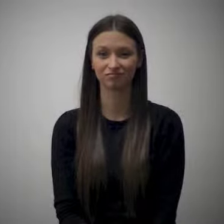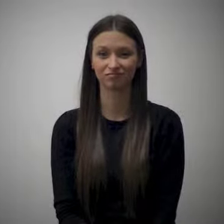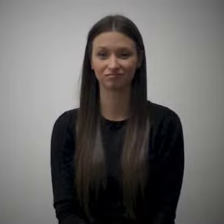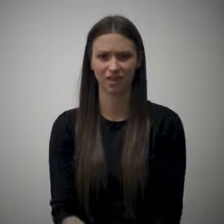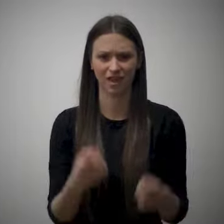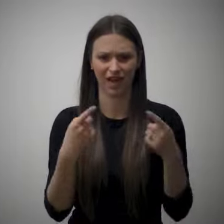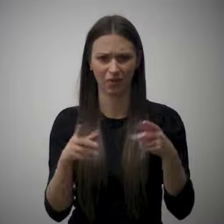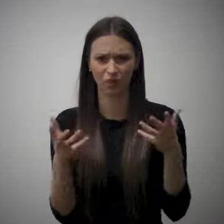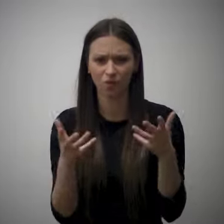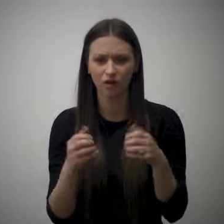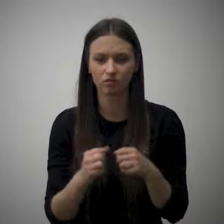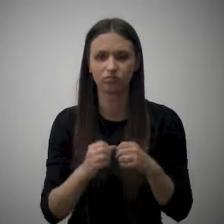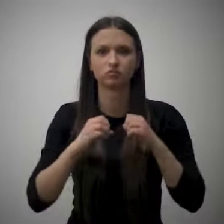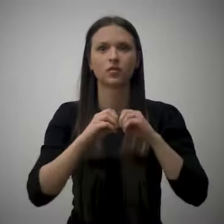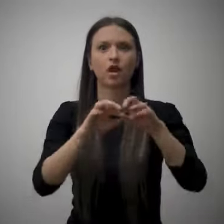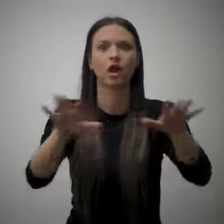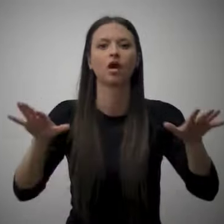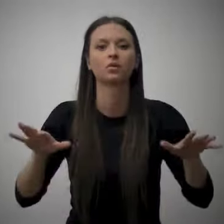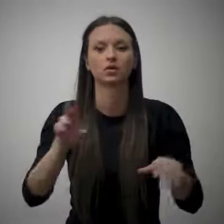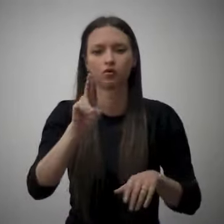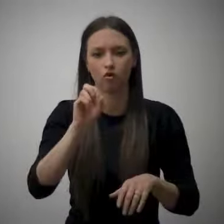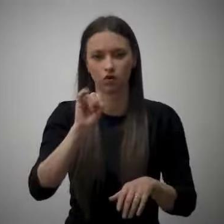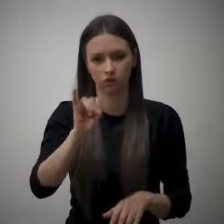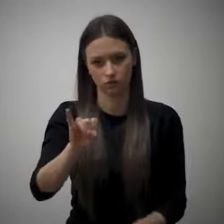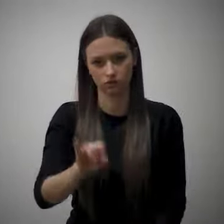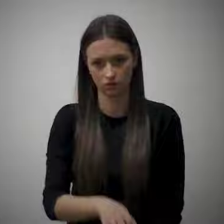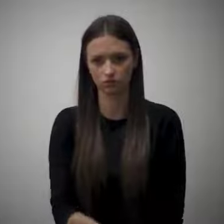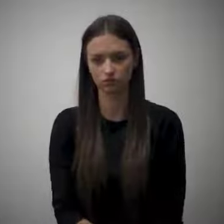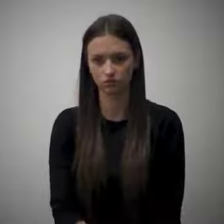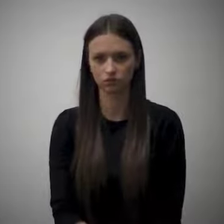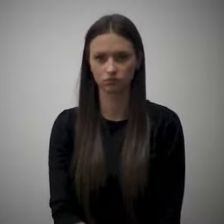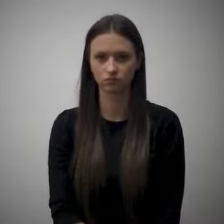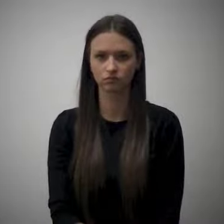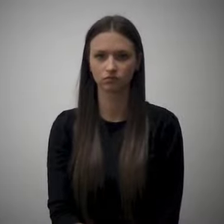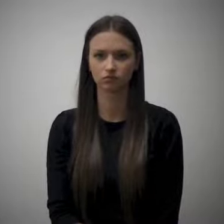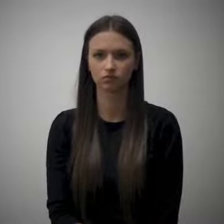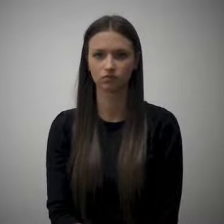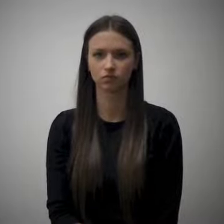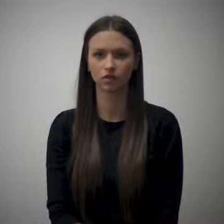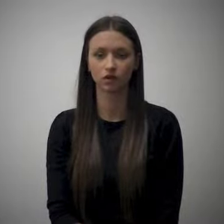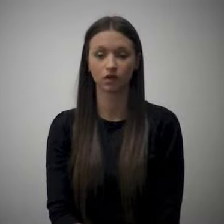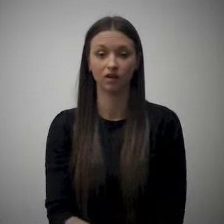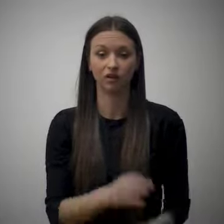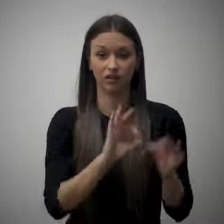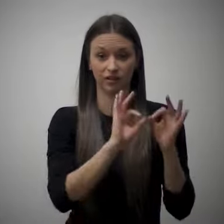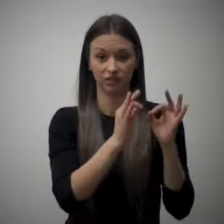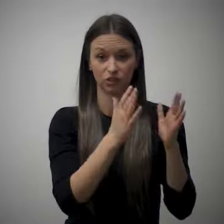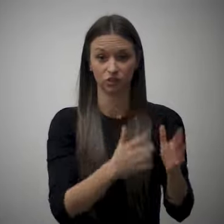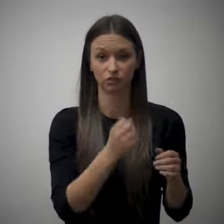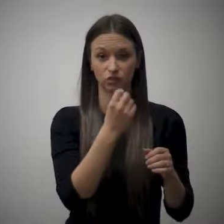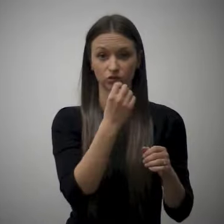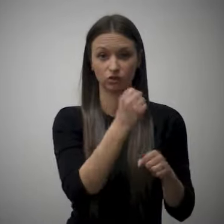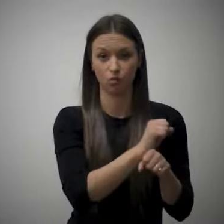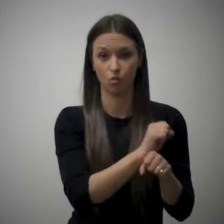The result is an epidemic of RSIs. 1 out of every 4